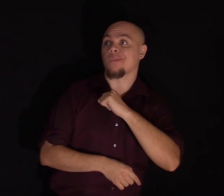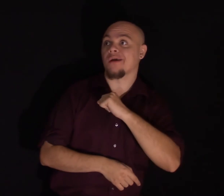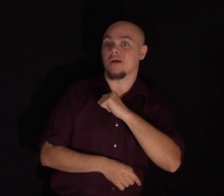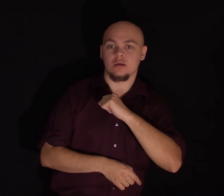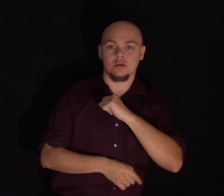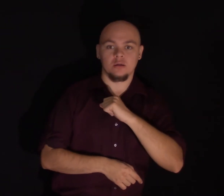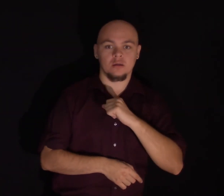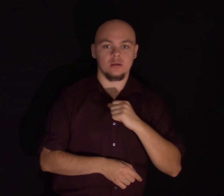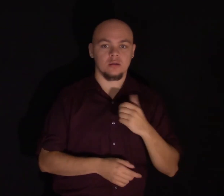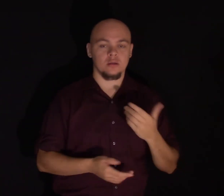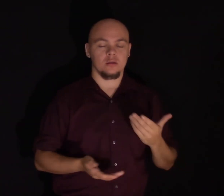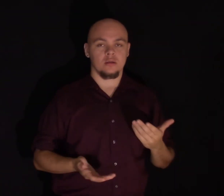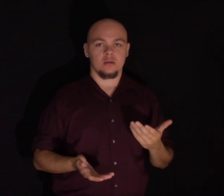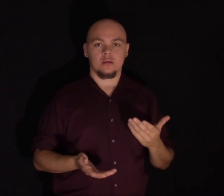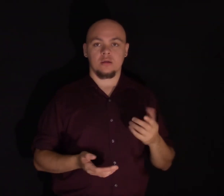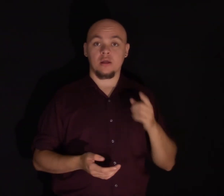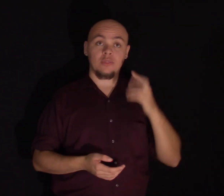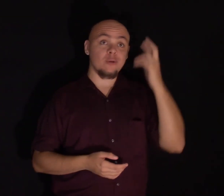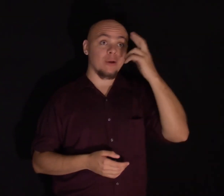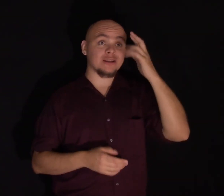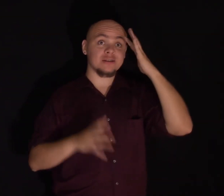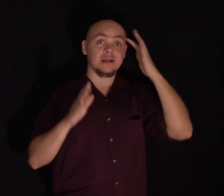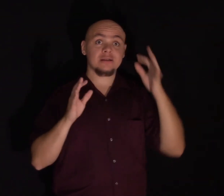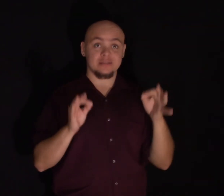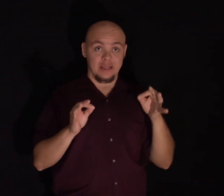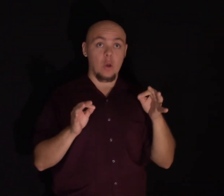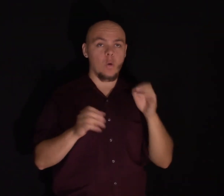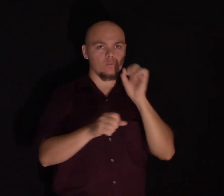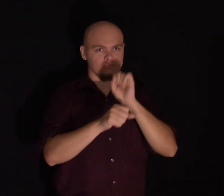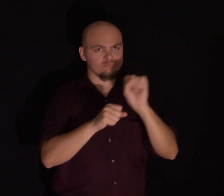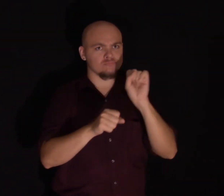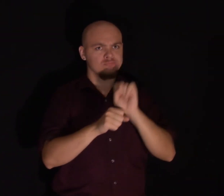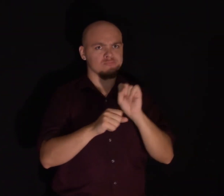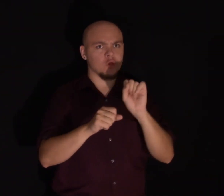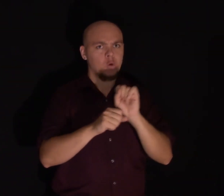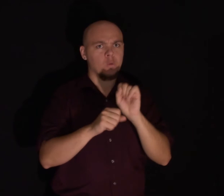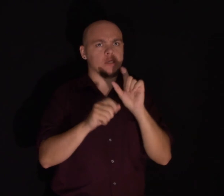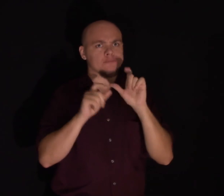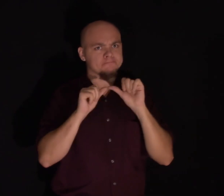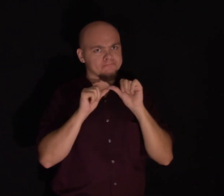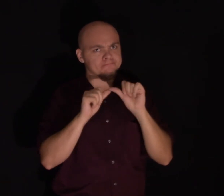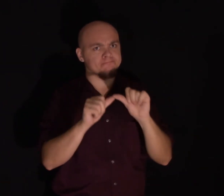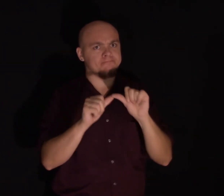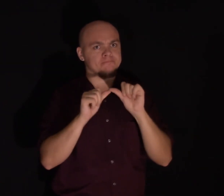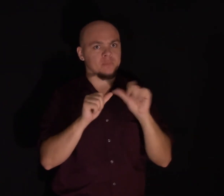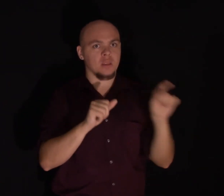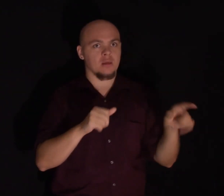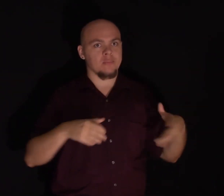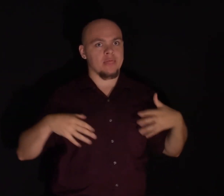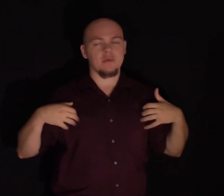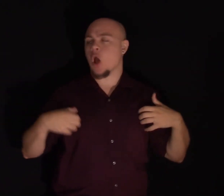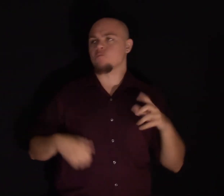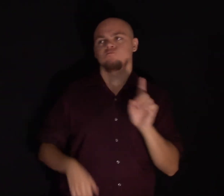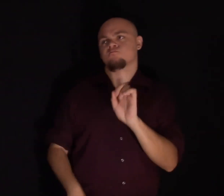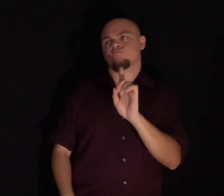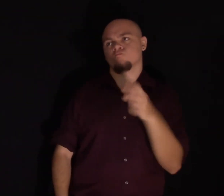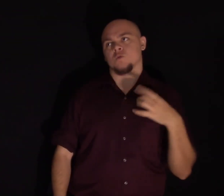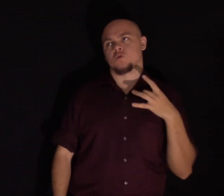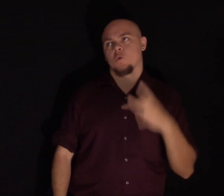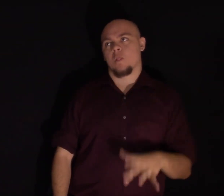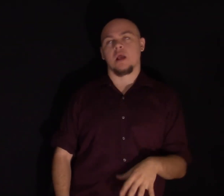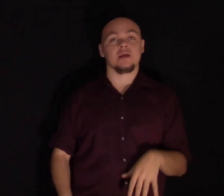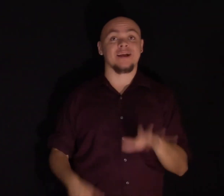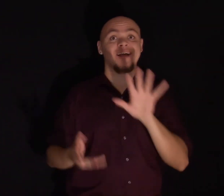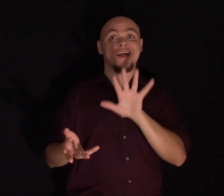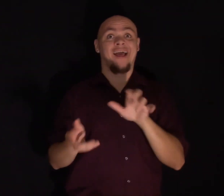so the rational decision maker will make the rational decision to do something productive but the monkey doesn't like that plan so he actually takes